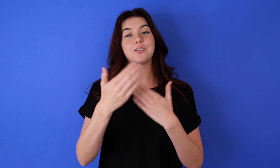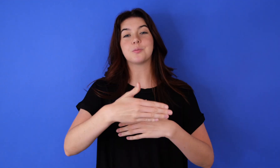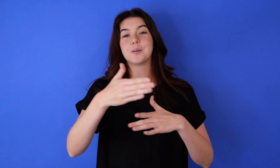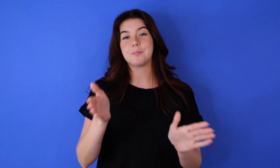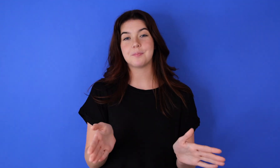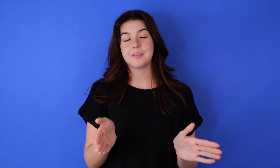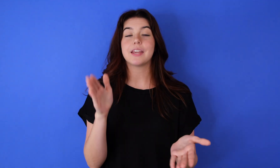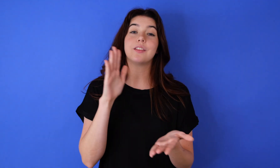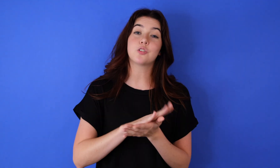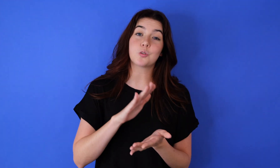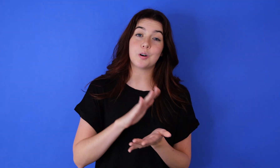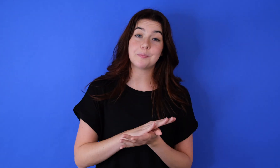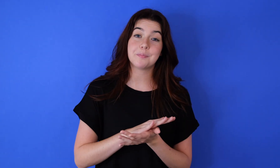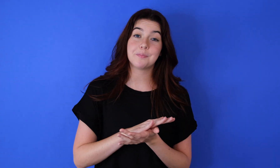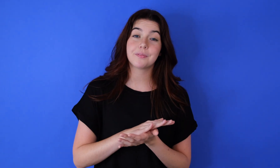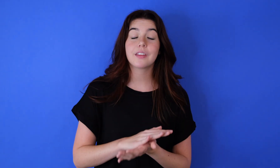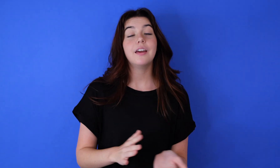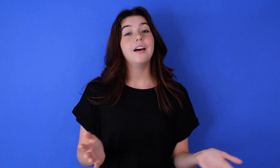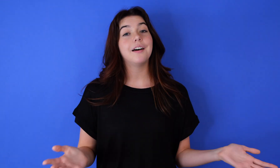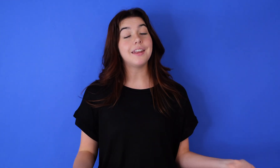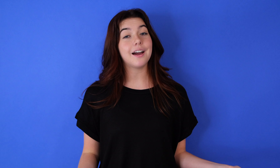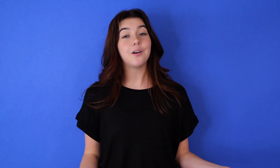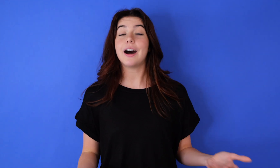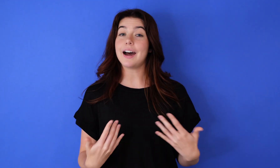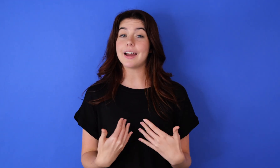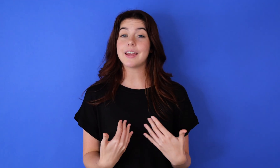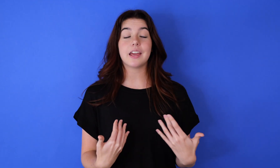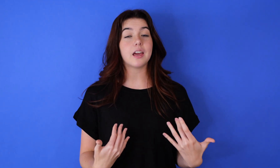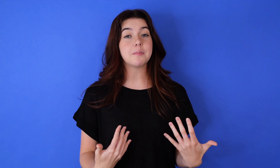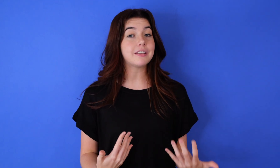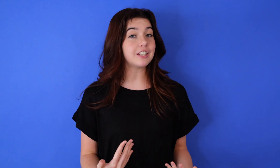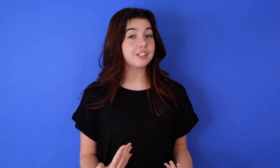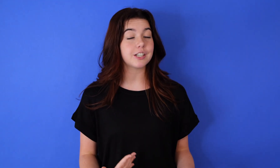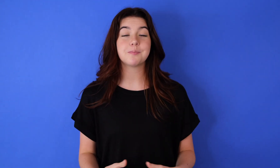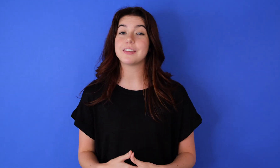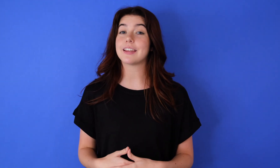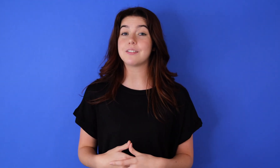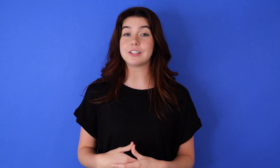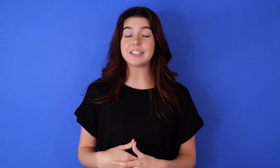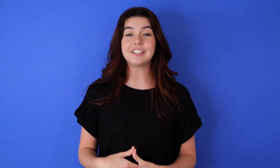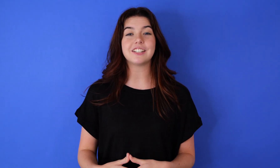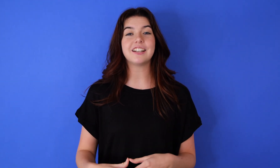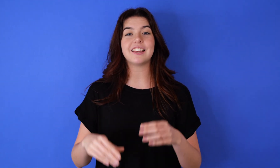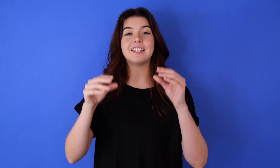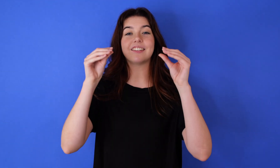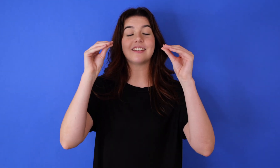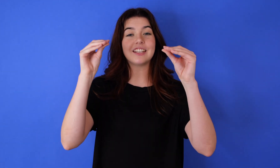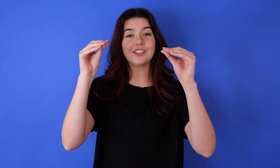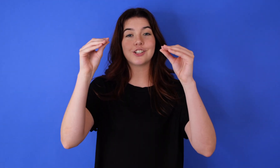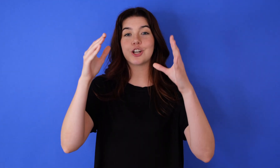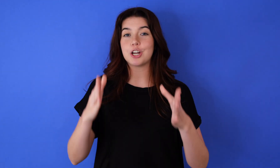Classroom in the school. Now I am a teacher. The sign for teacher is